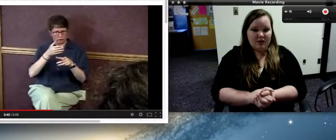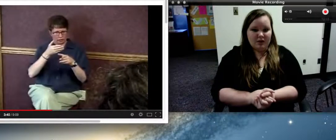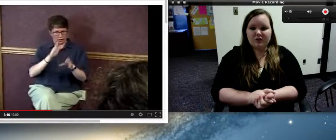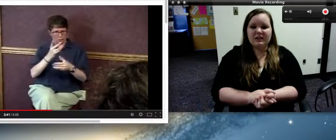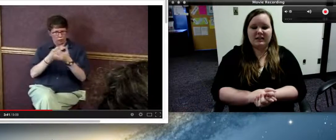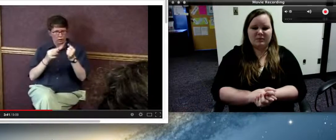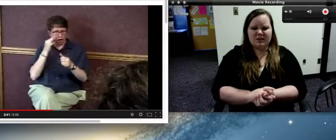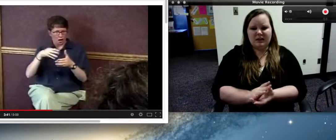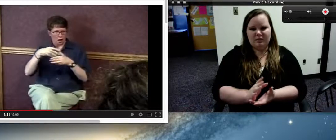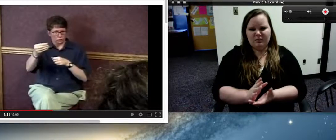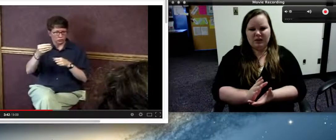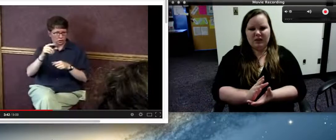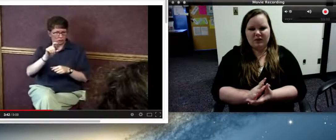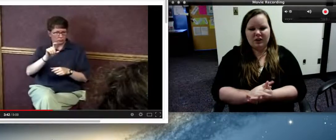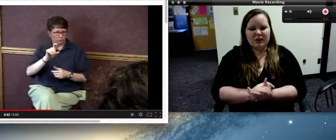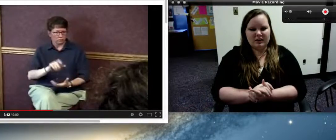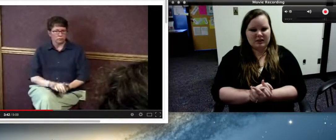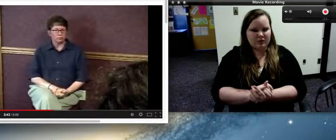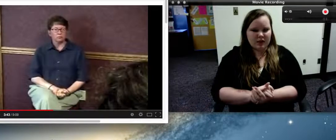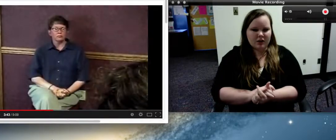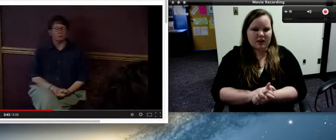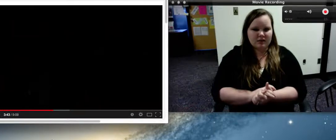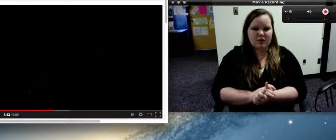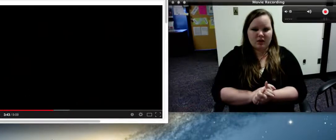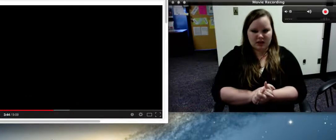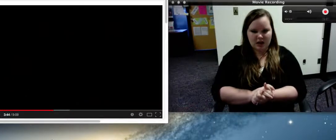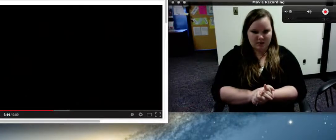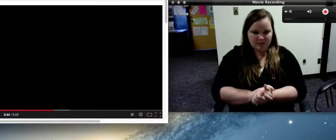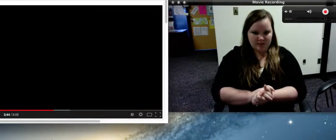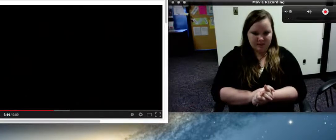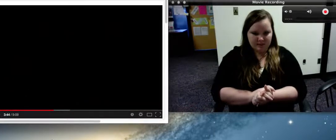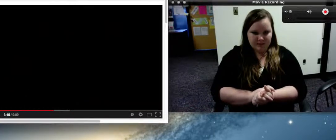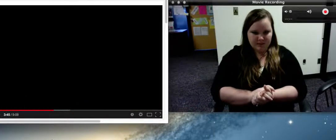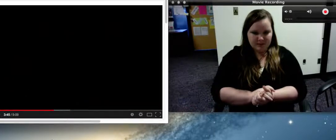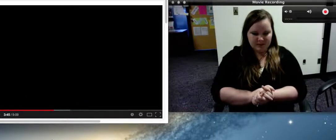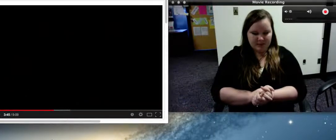how thirsty he's been, I'm kind of curious. Do you let your cats go outside?